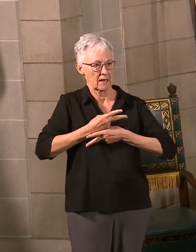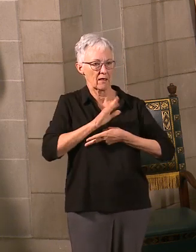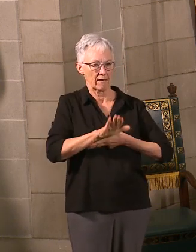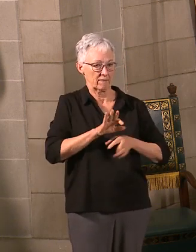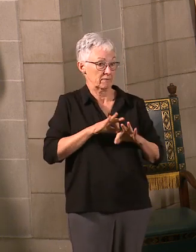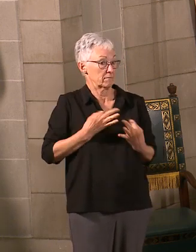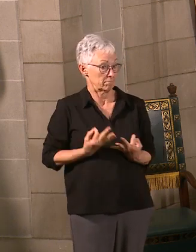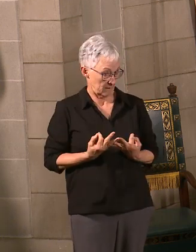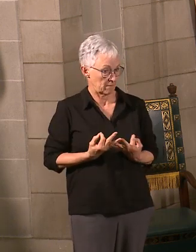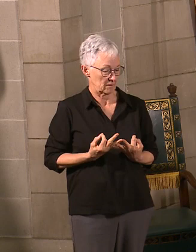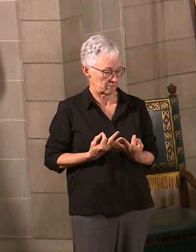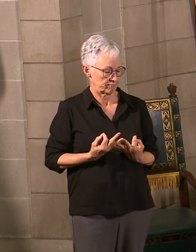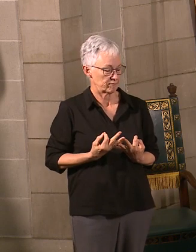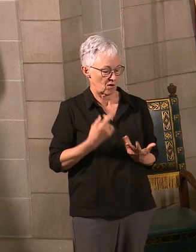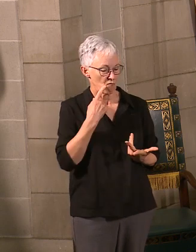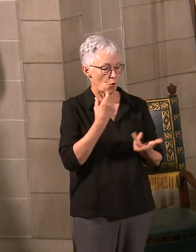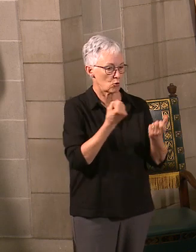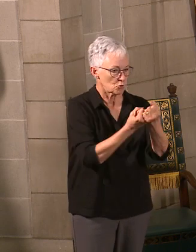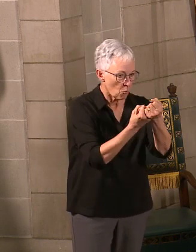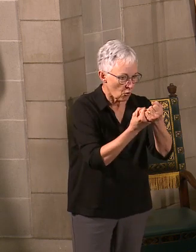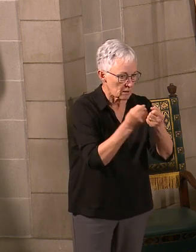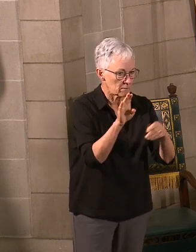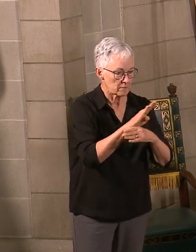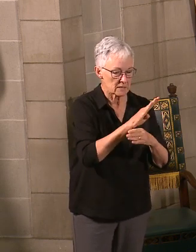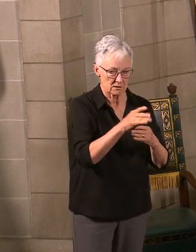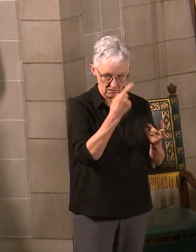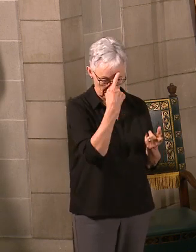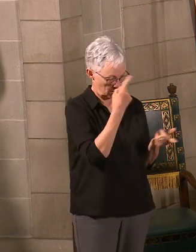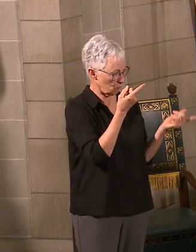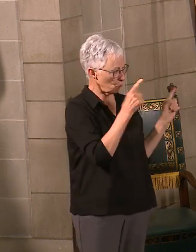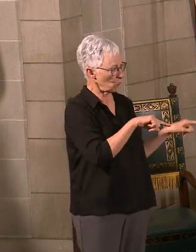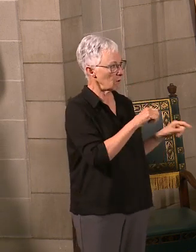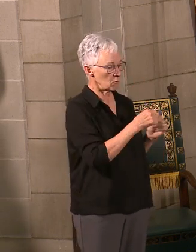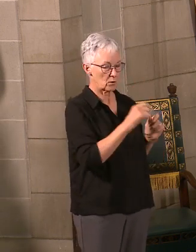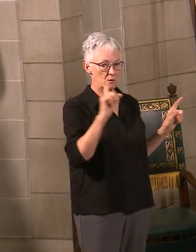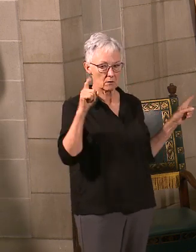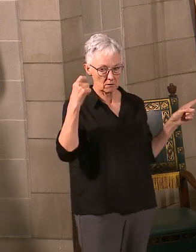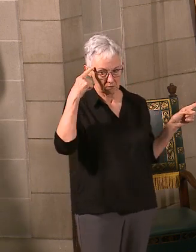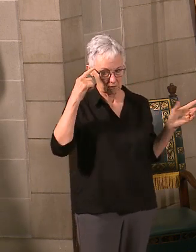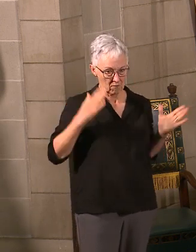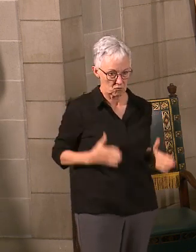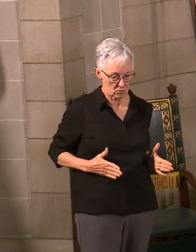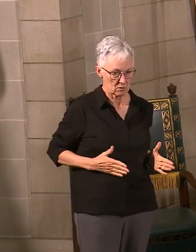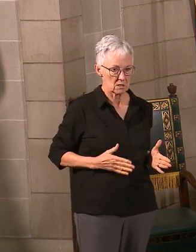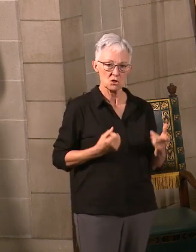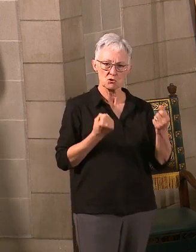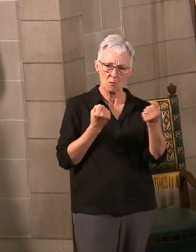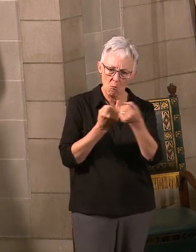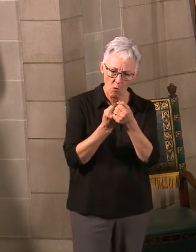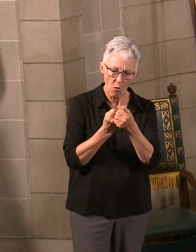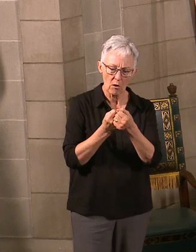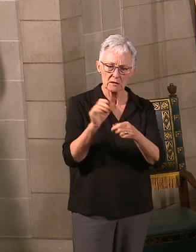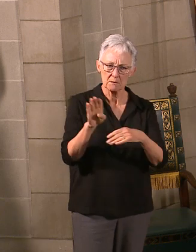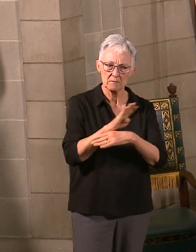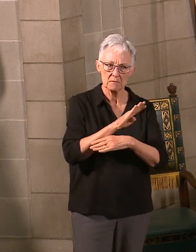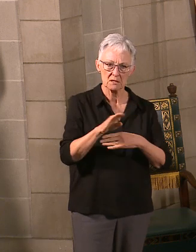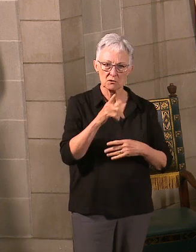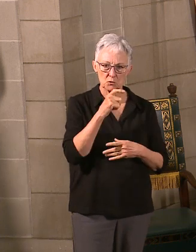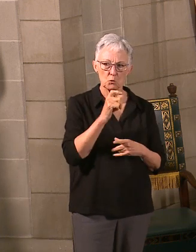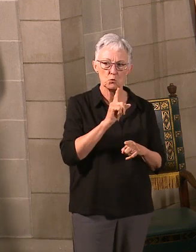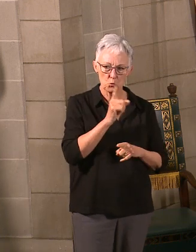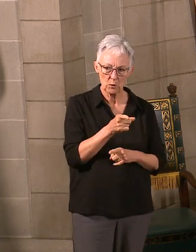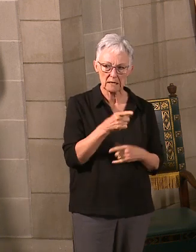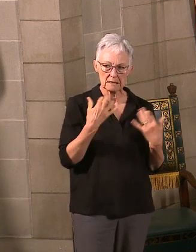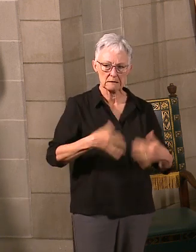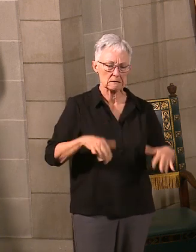supporting businesses, absolutely, I would agree with the governor, is support those businesses that are hardest hit. And the hardest hit businesses are those